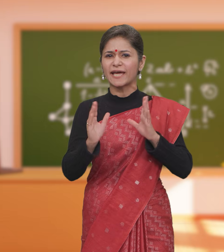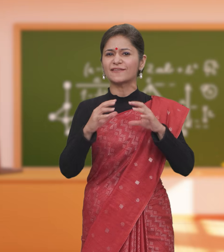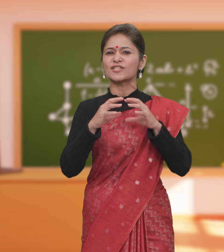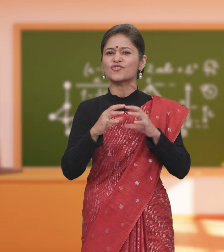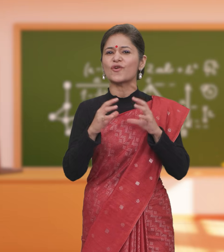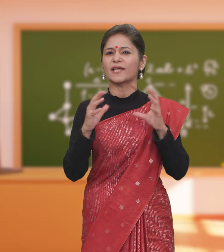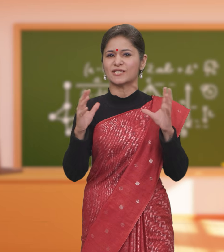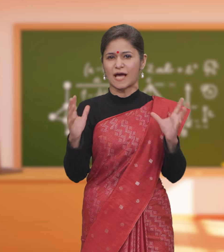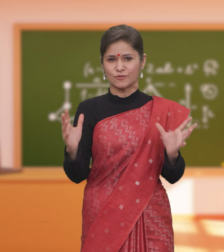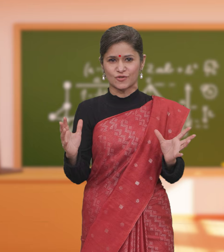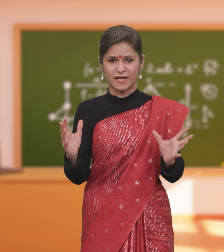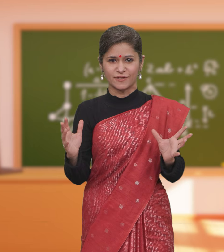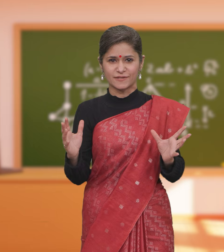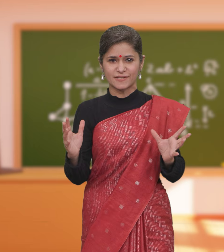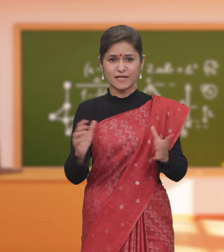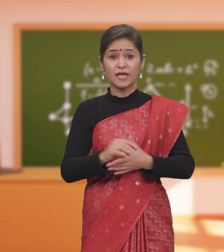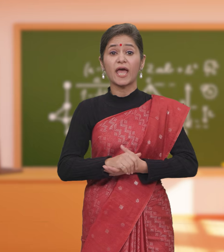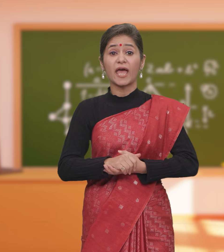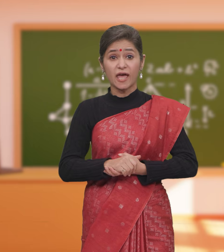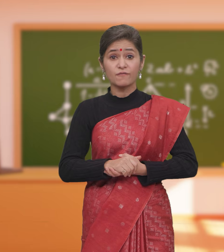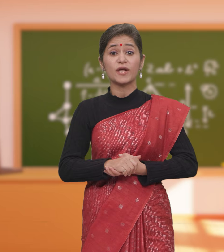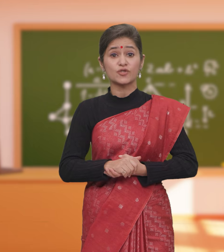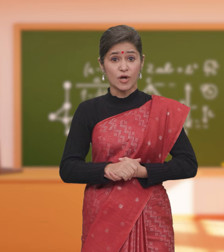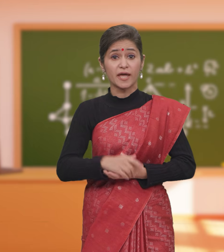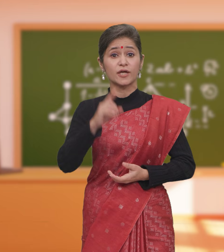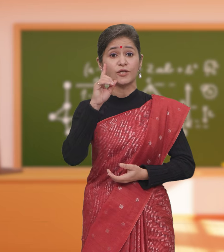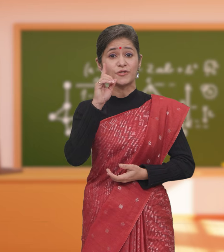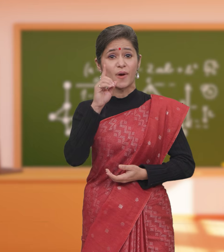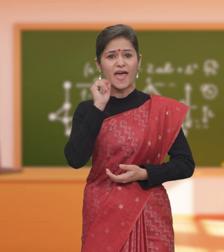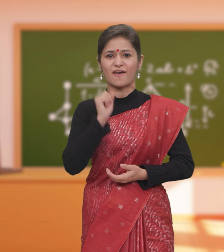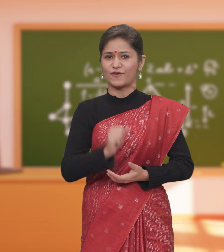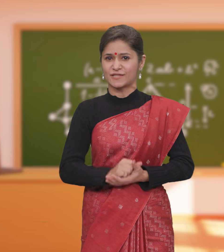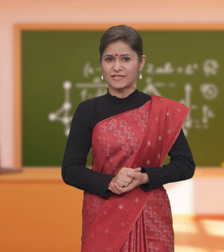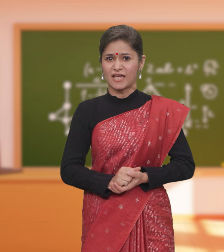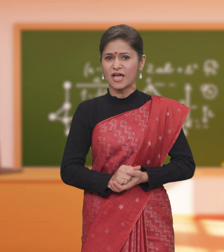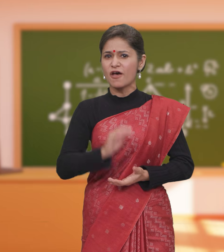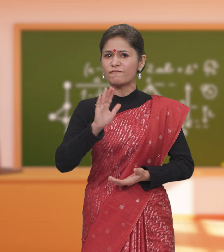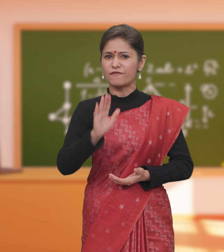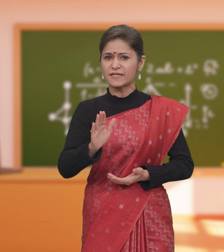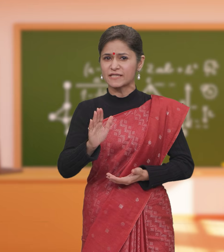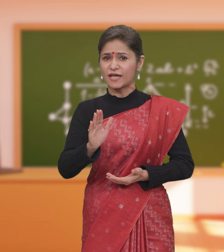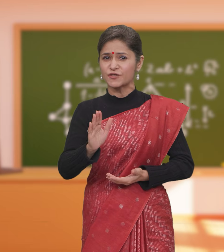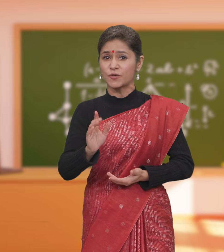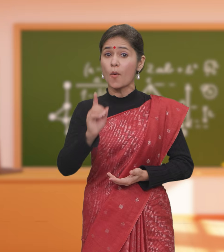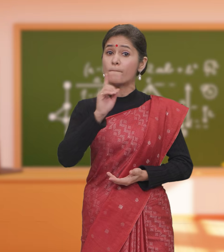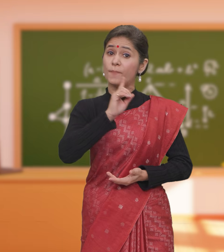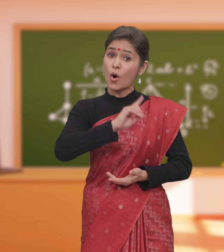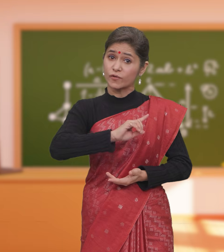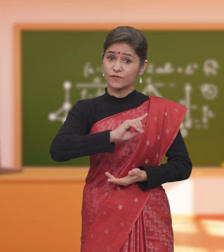like the stretched out triangles. Every triangle you ever see fits into both